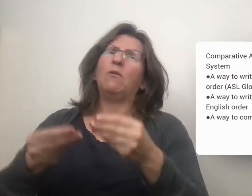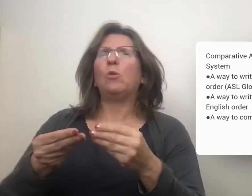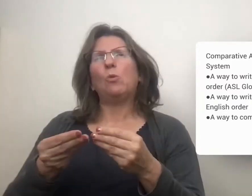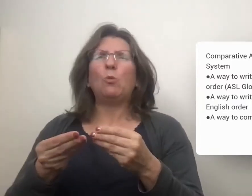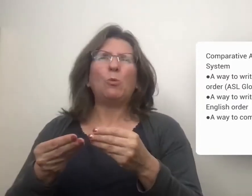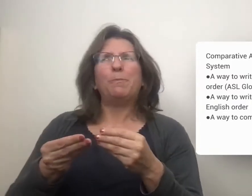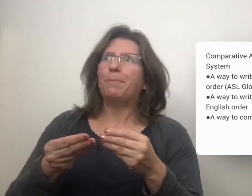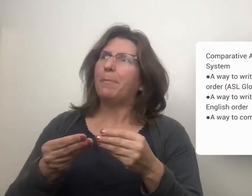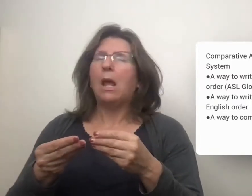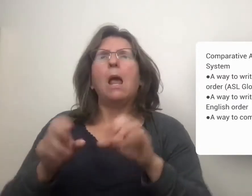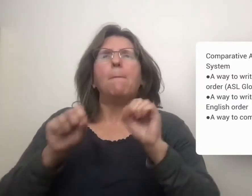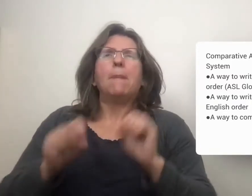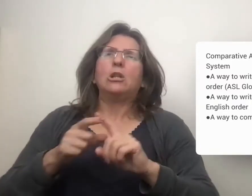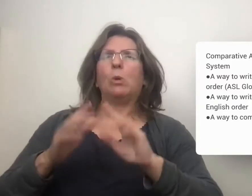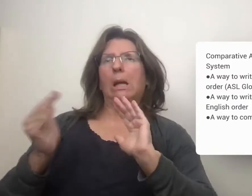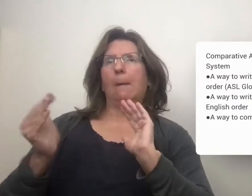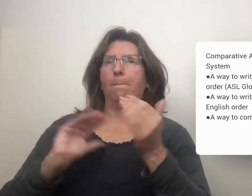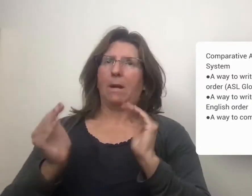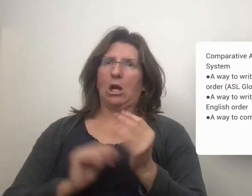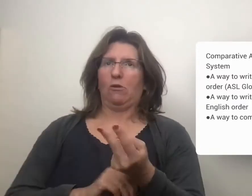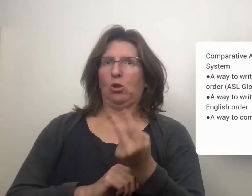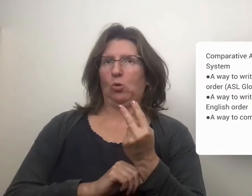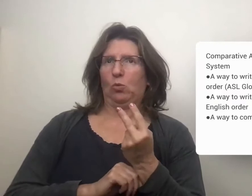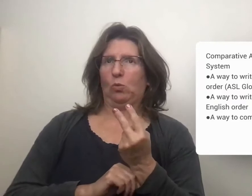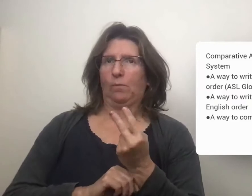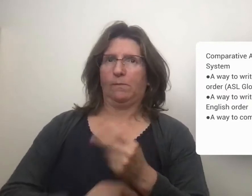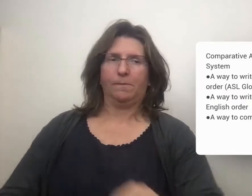but it gives us a tool to compare the two.